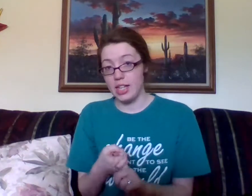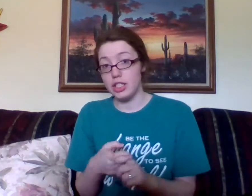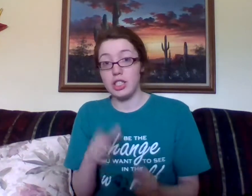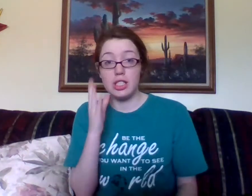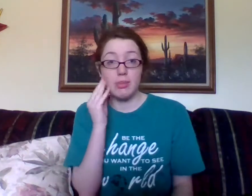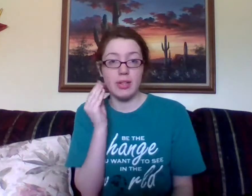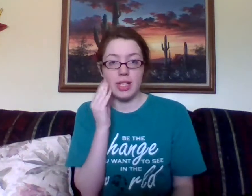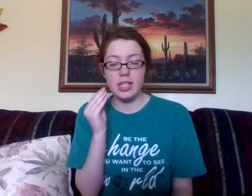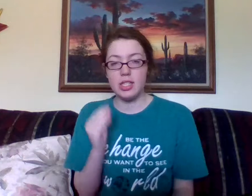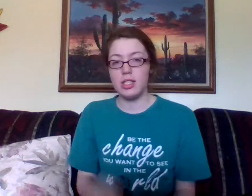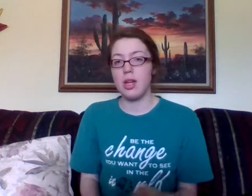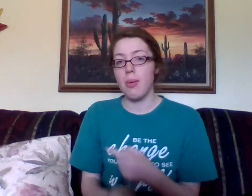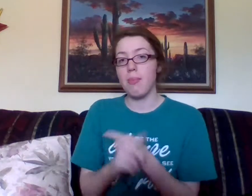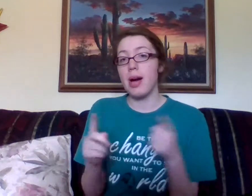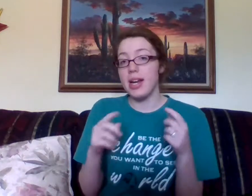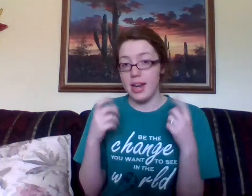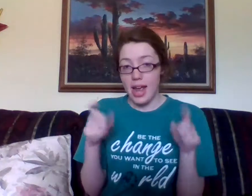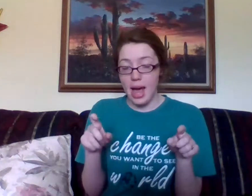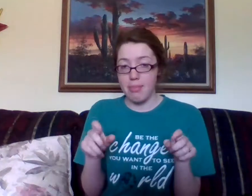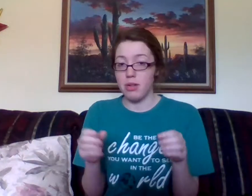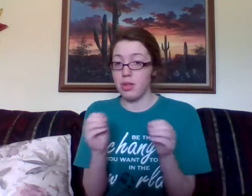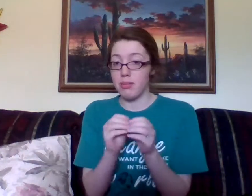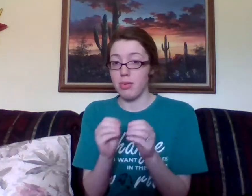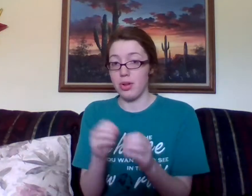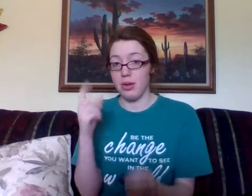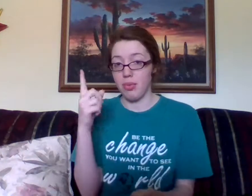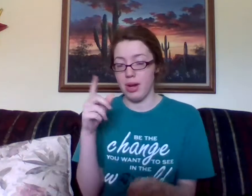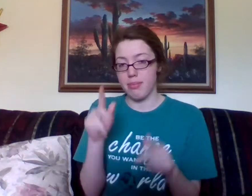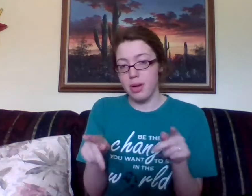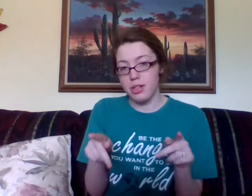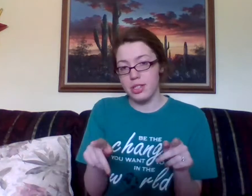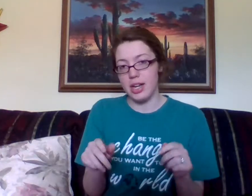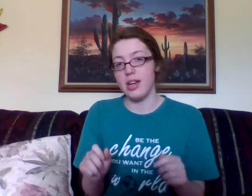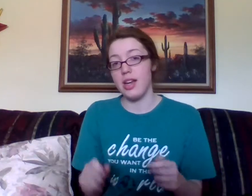friend's experience, but it happened with more than one person